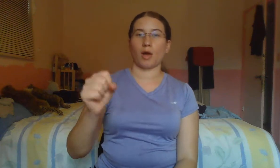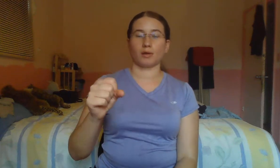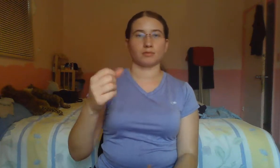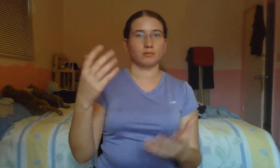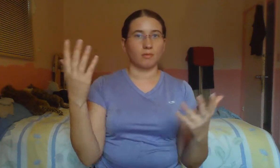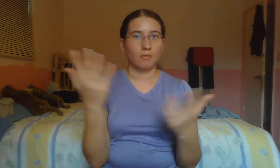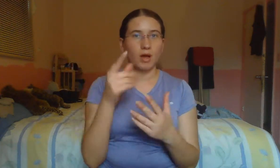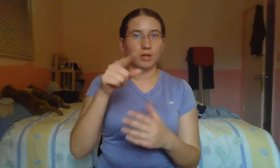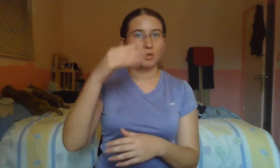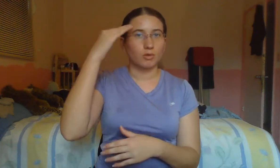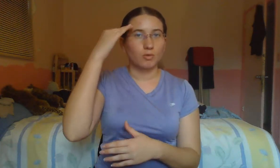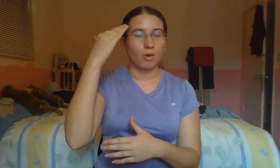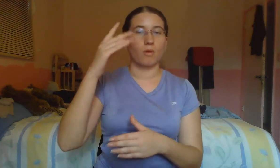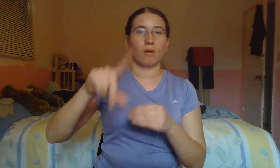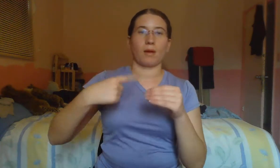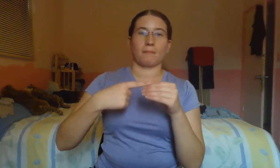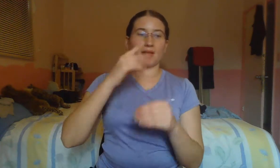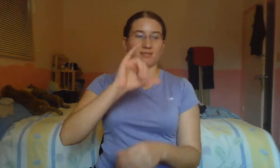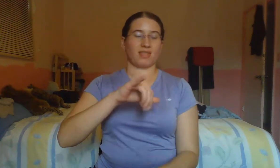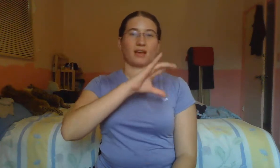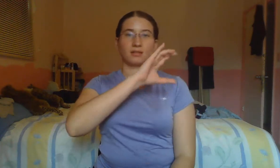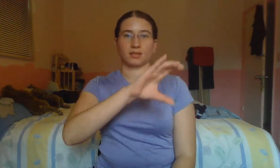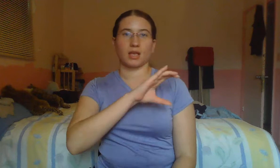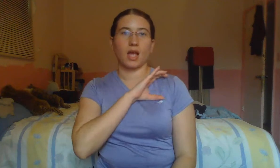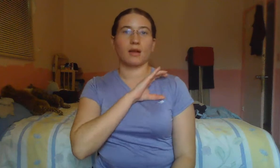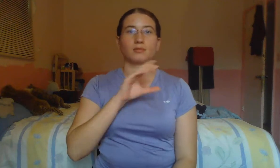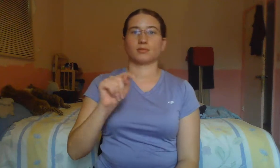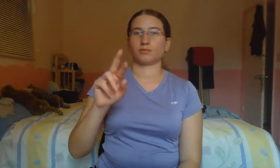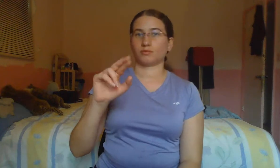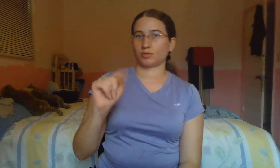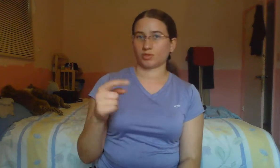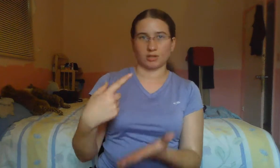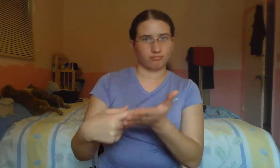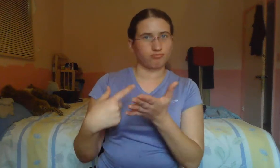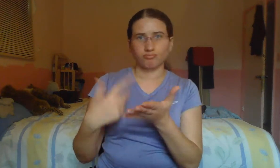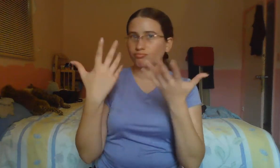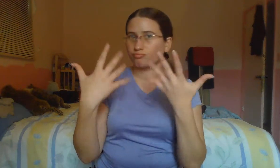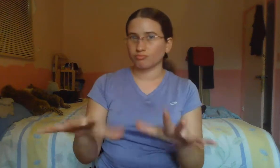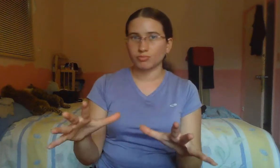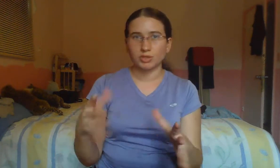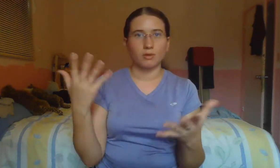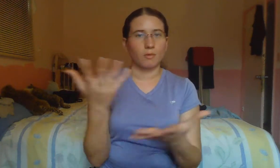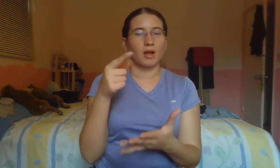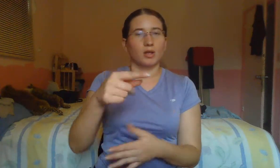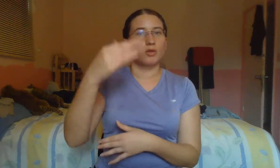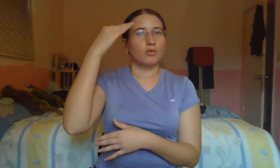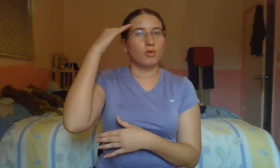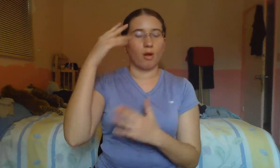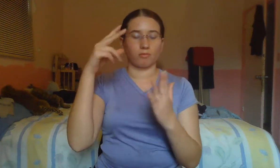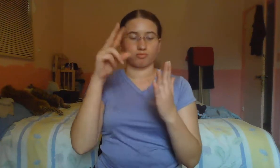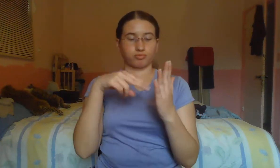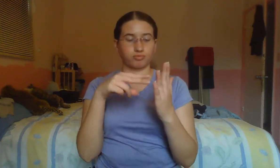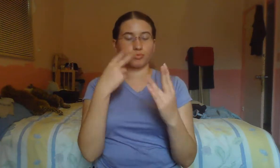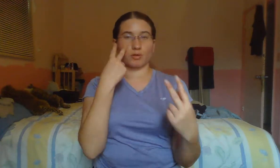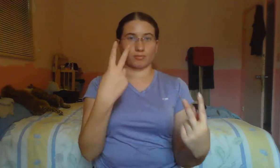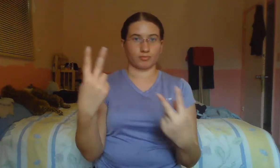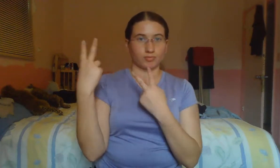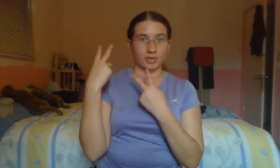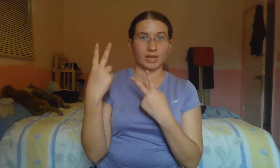we've already talked about. And share with me, do you have an aha? Do you have a, oh, I remember this, or wait, I'm